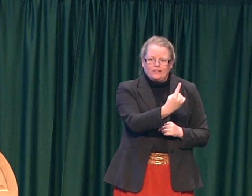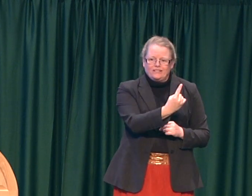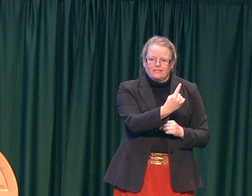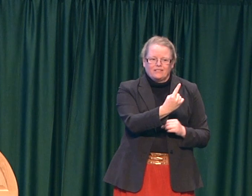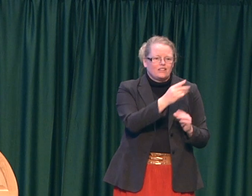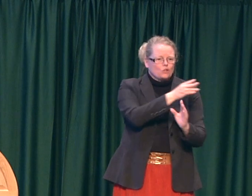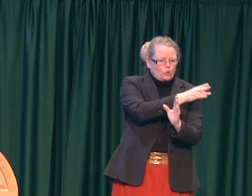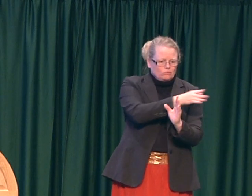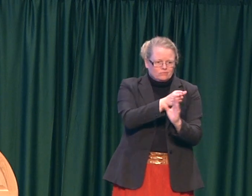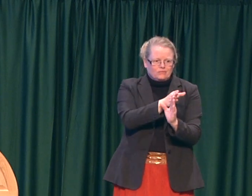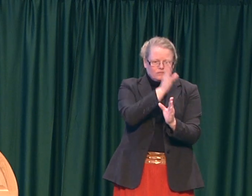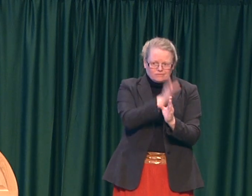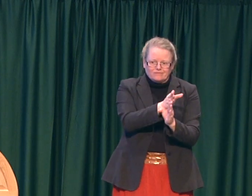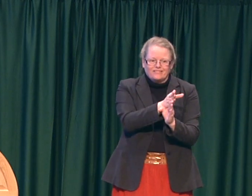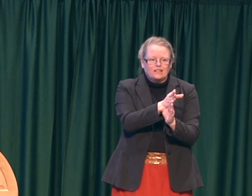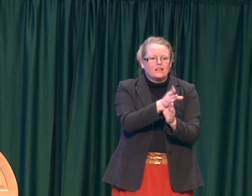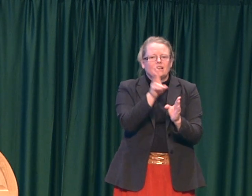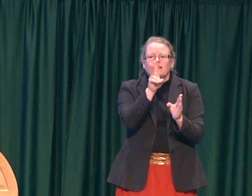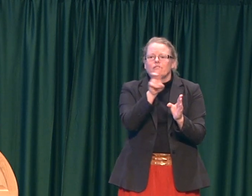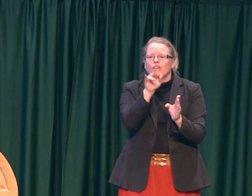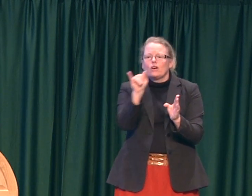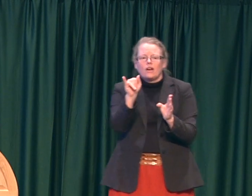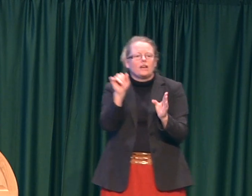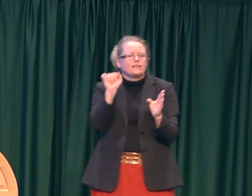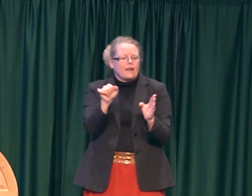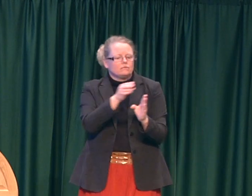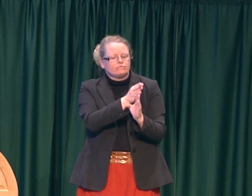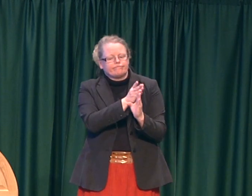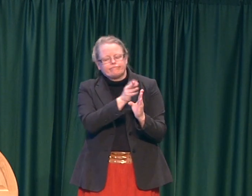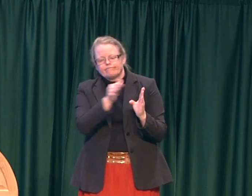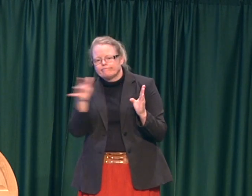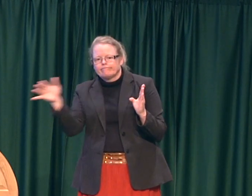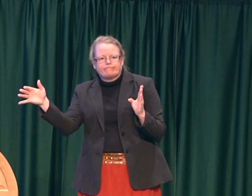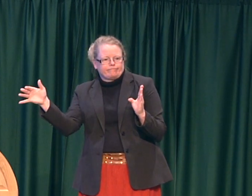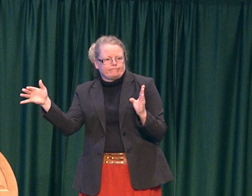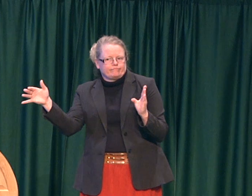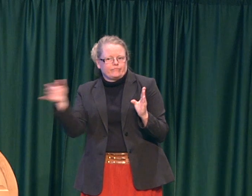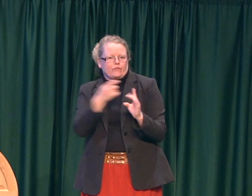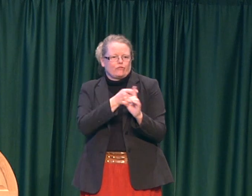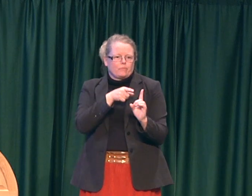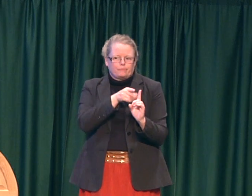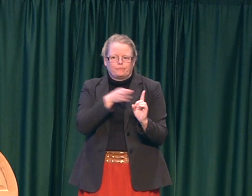We talked about VRS, that is the telephone conversation. Where that ends, VRI